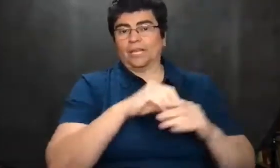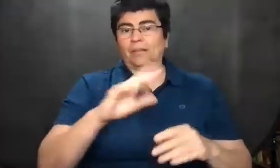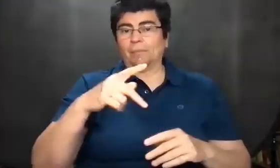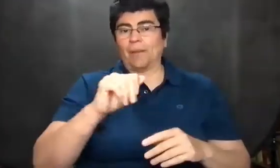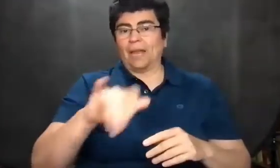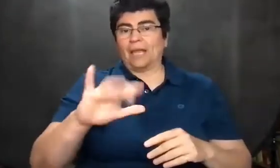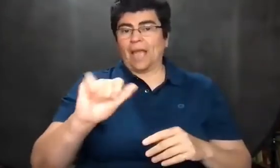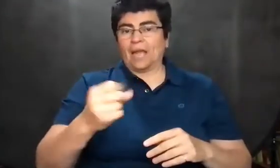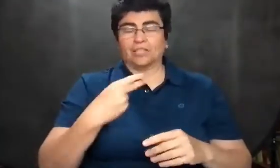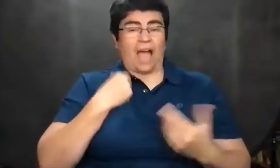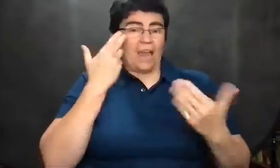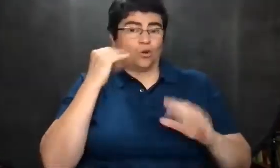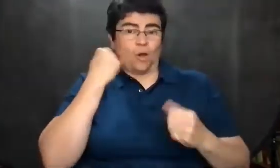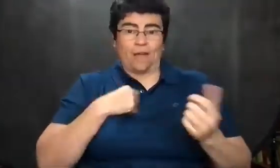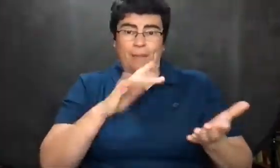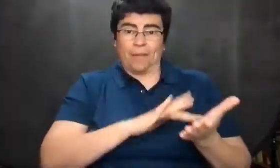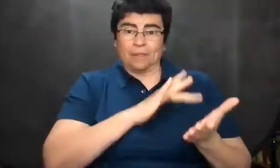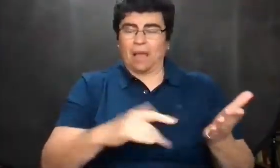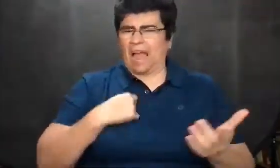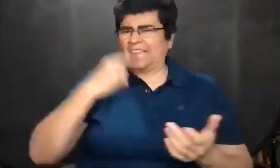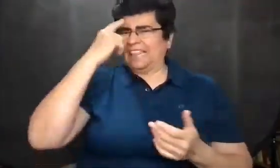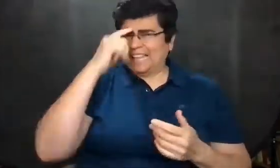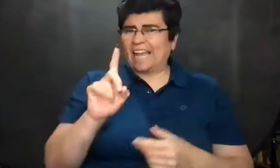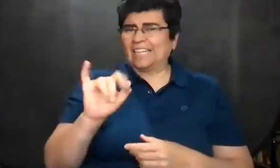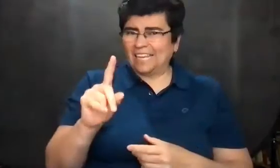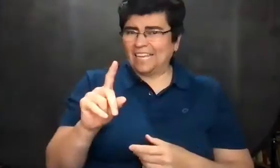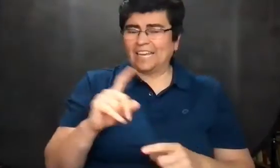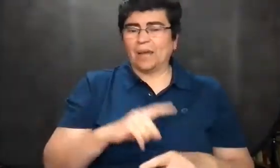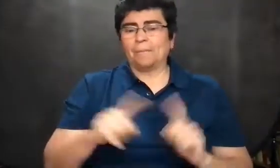I paid them back. I sort of think I did, but